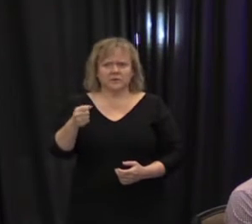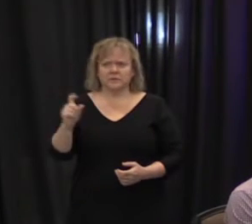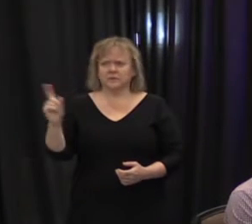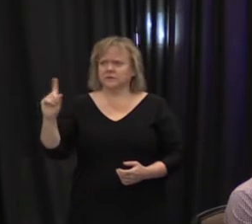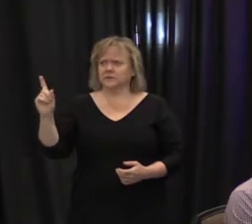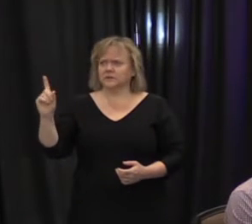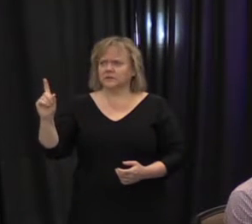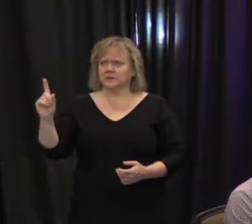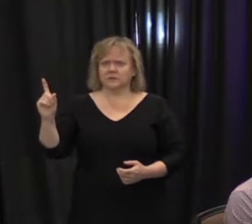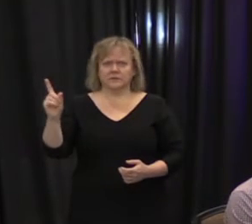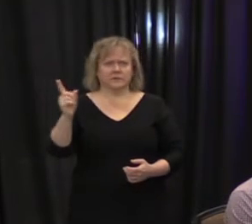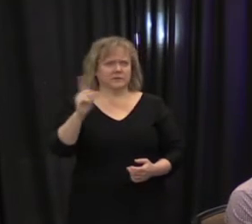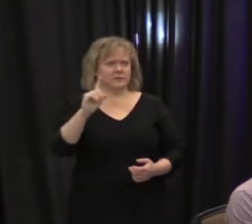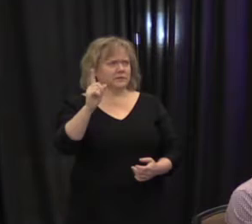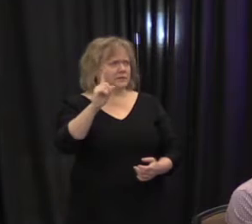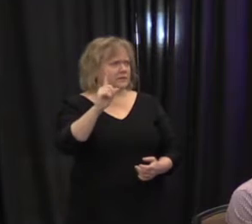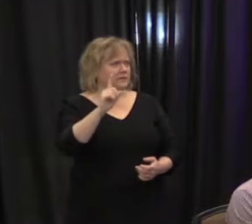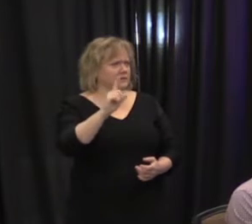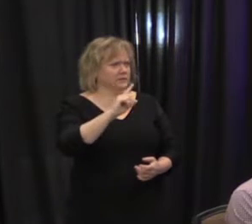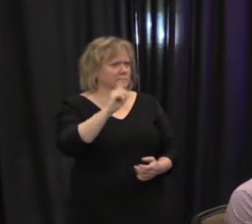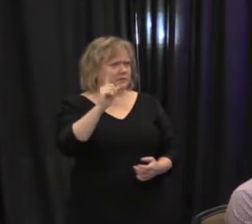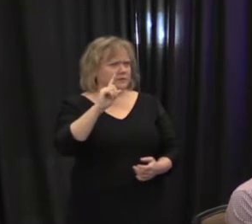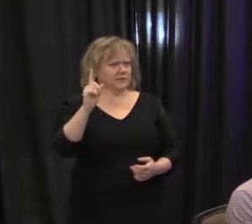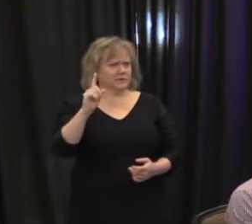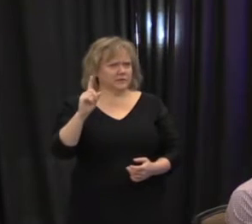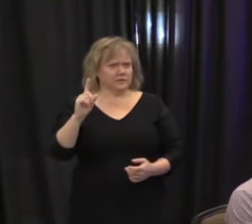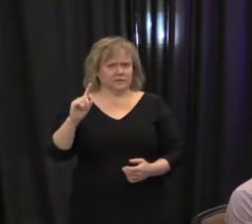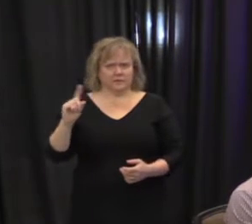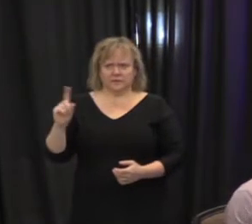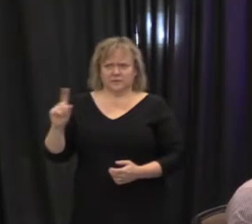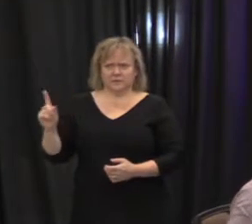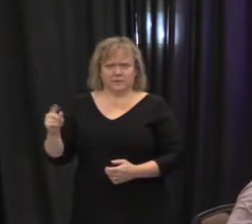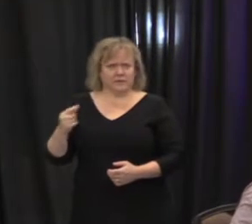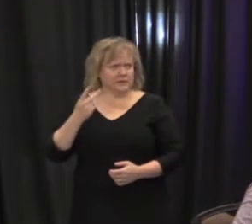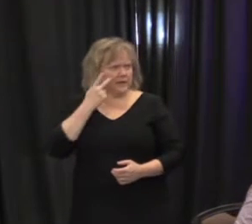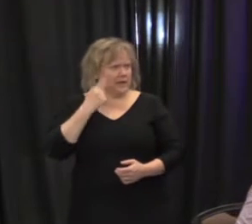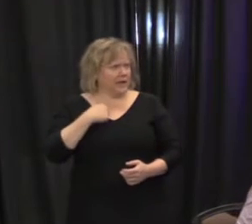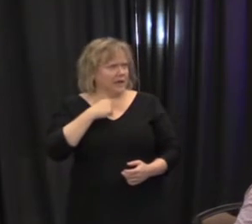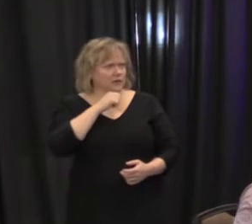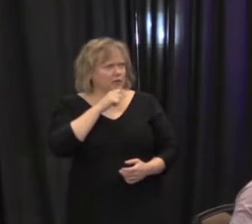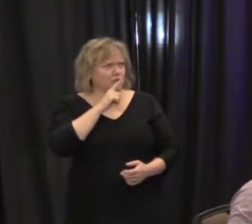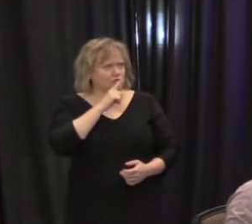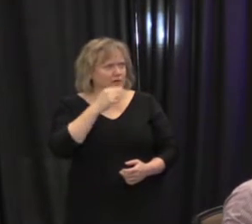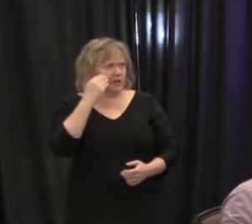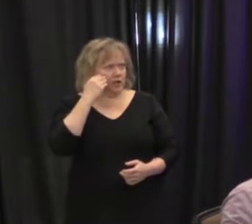Someone? Isn't there? See what I don't know?